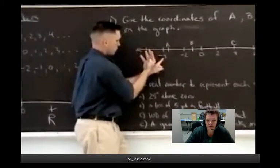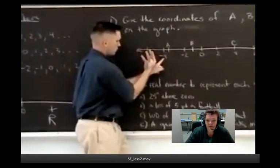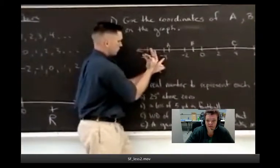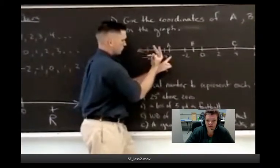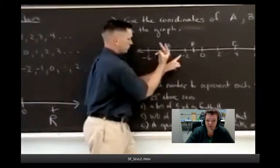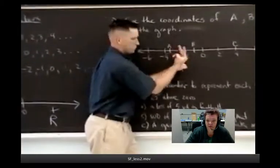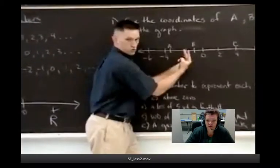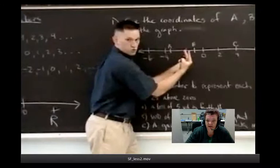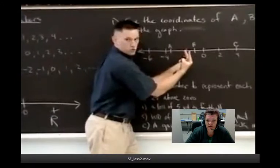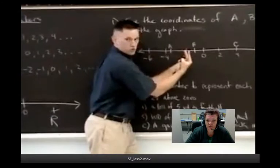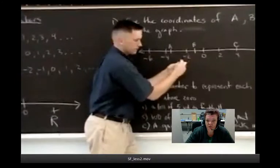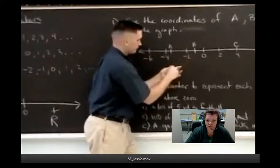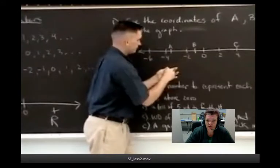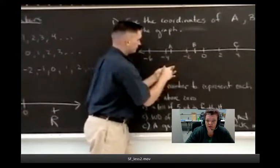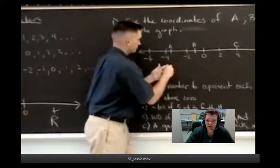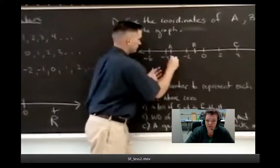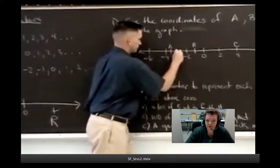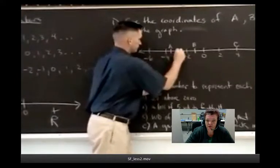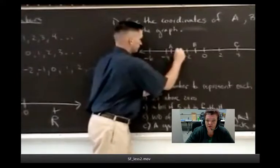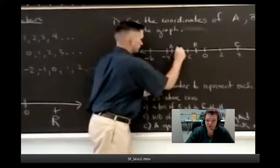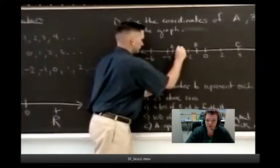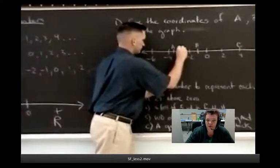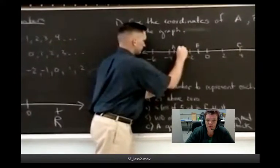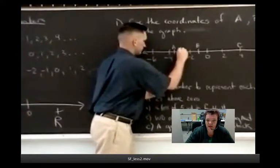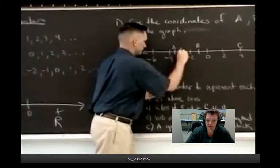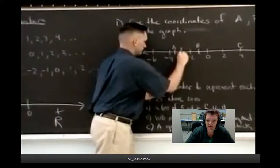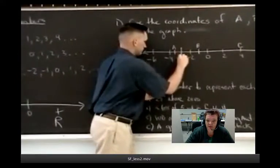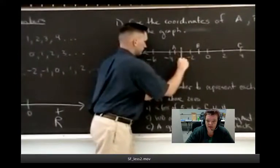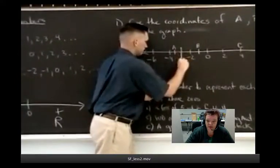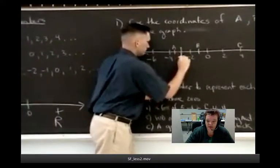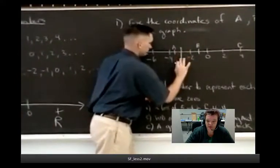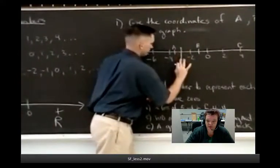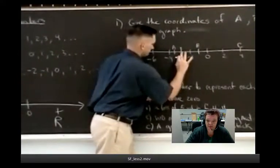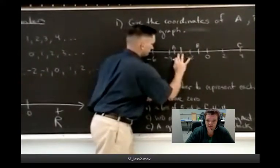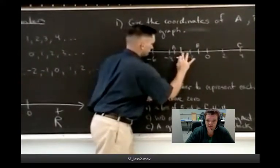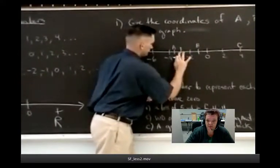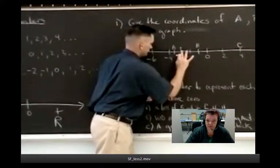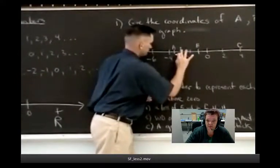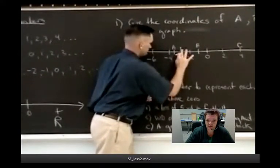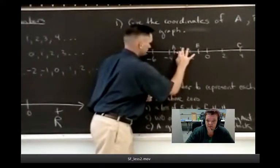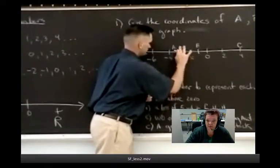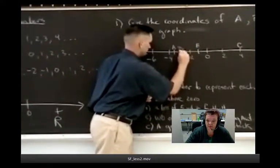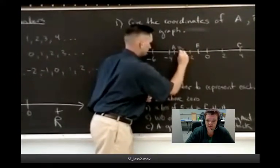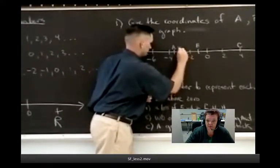So notice you have negative 4 and negative 2. So right in between those